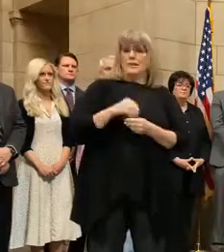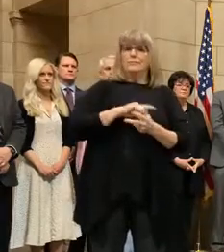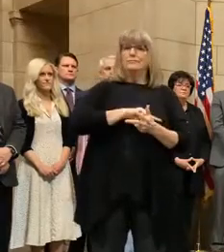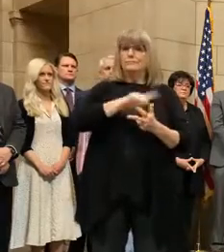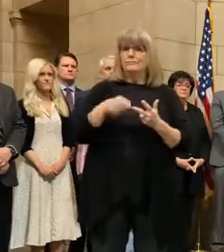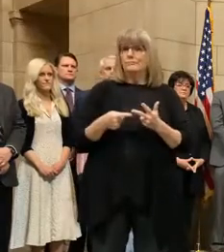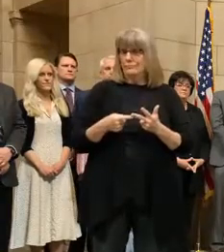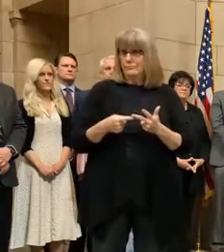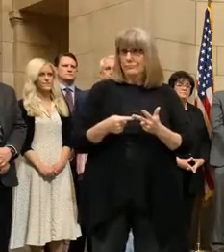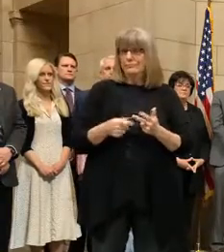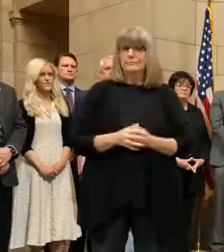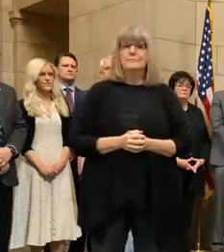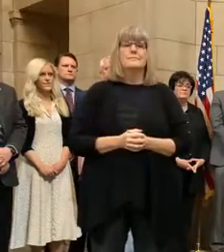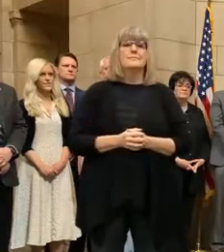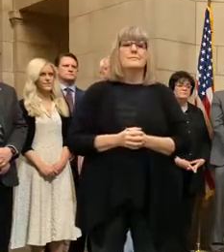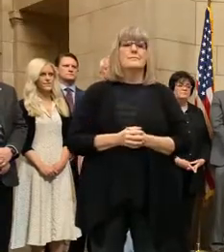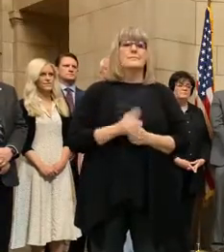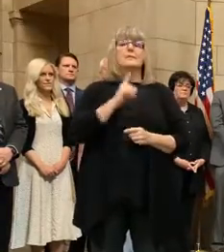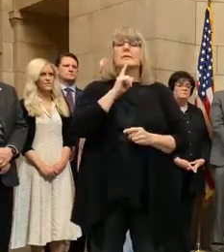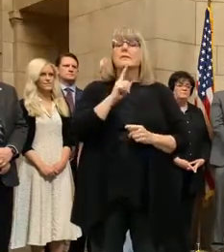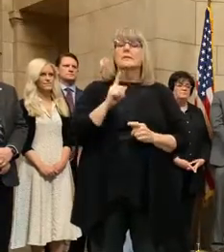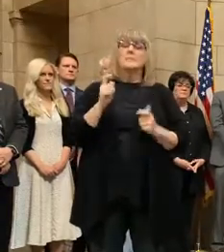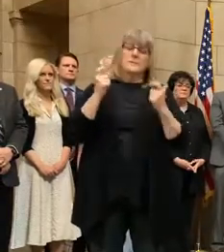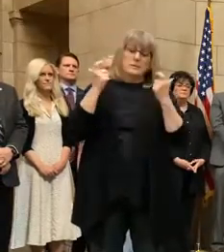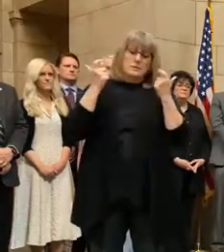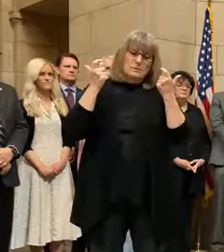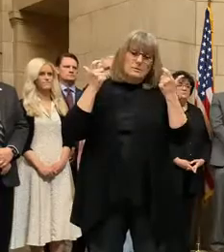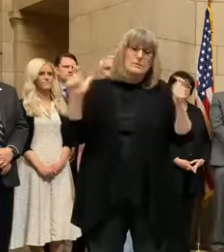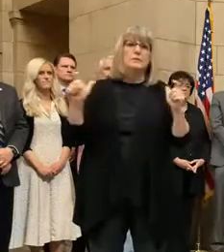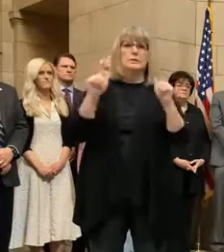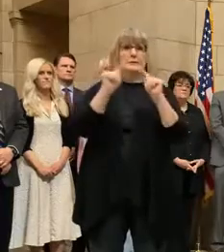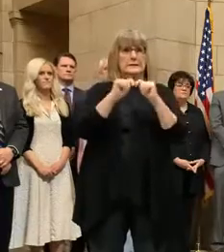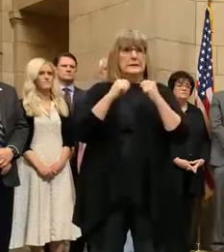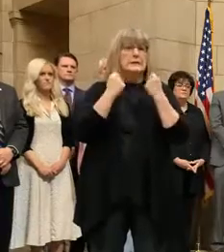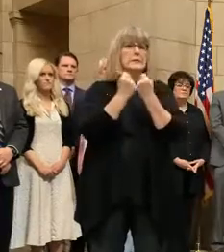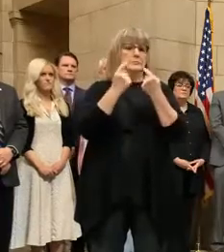that. It was a huge team effort.